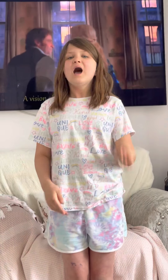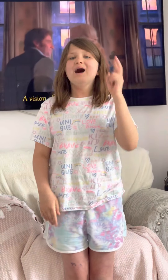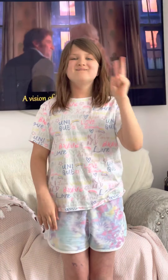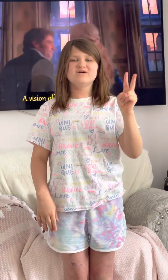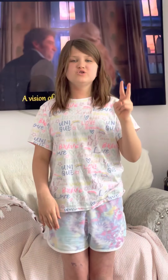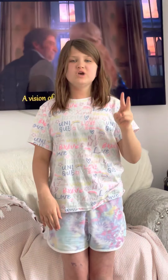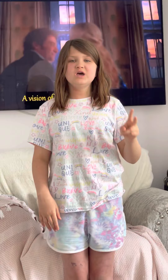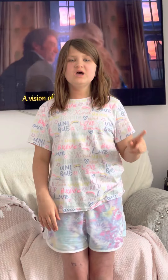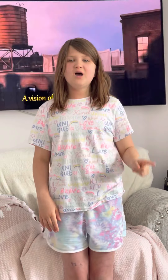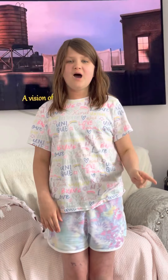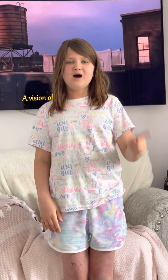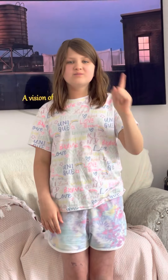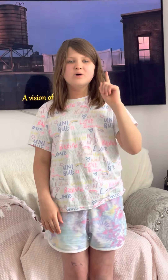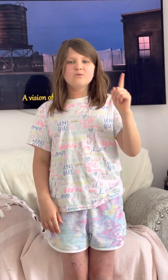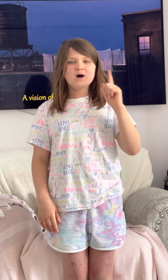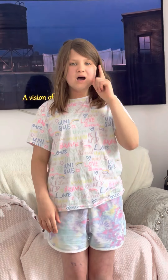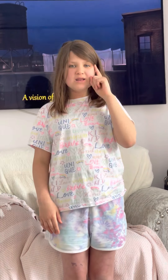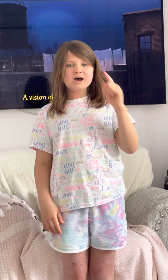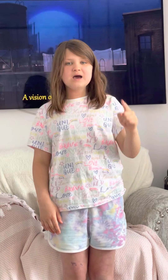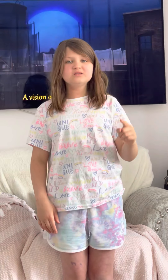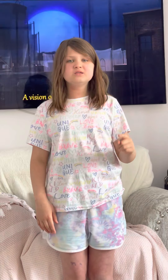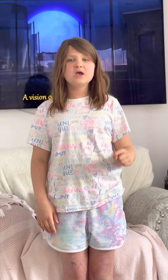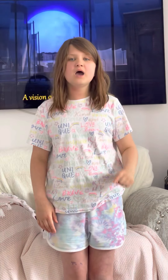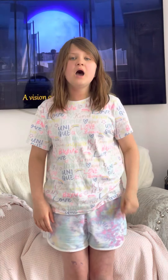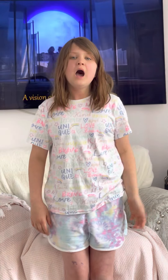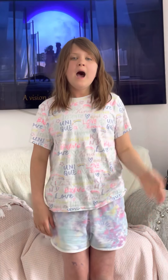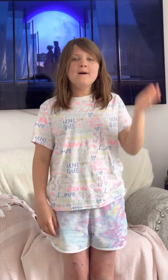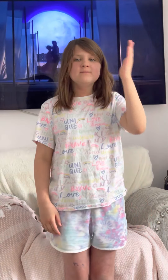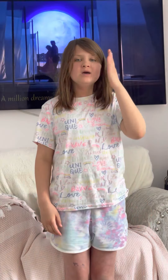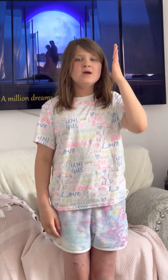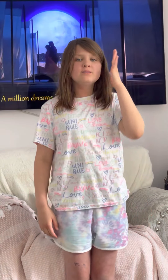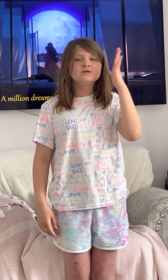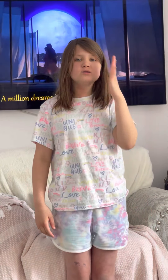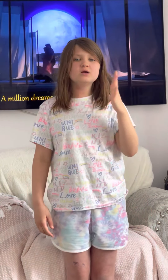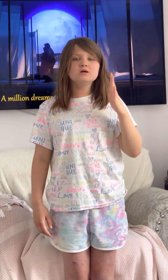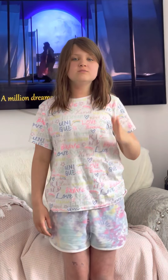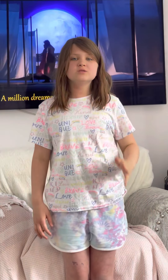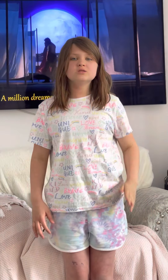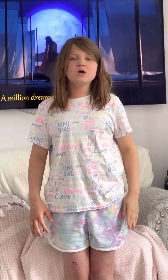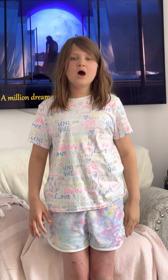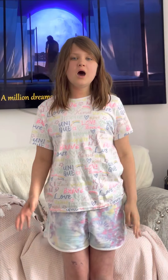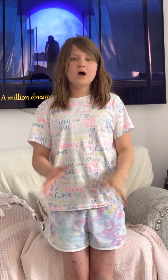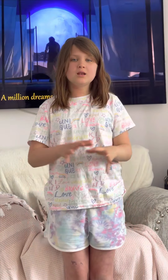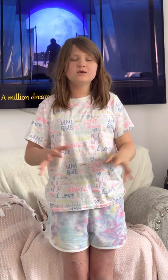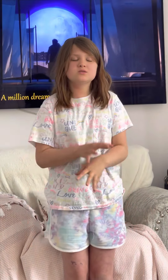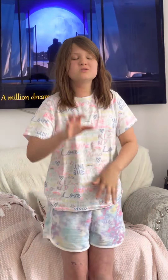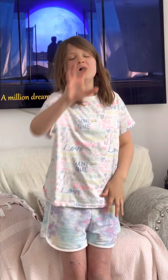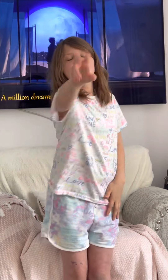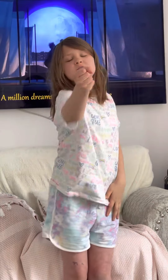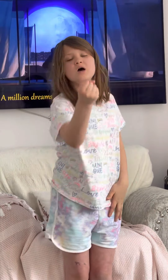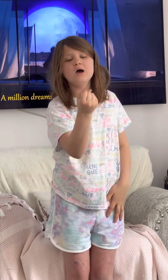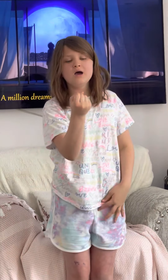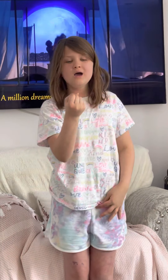a vision of the one I see. A million dreams is all it's gonna take.